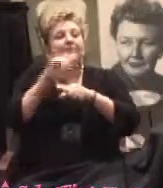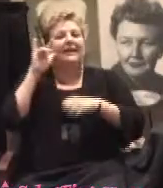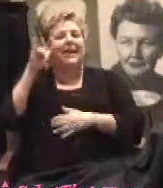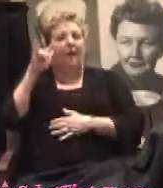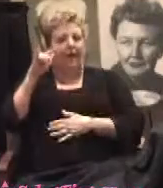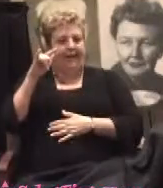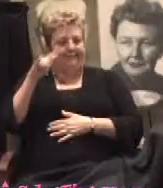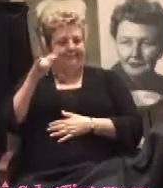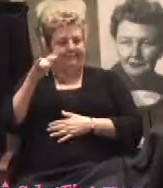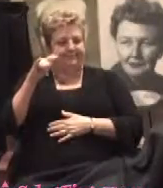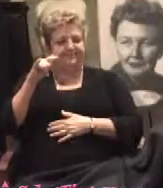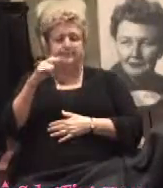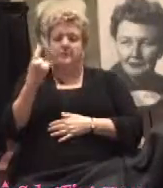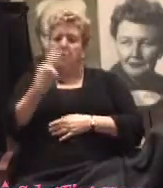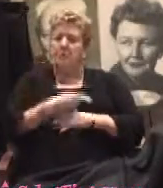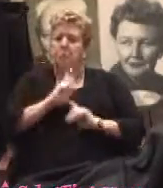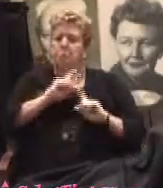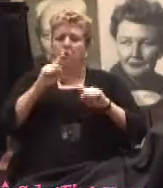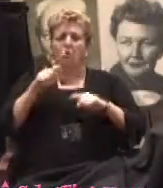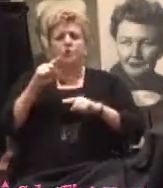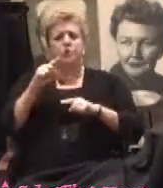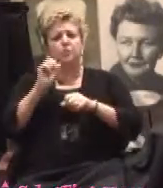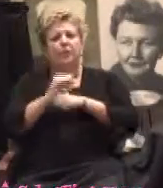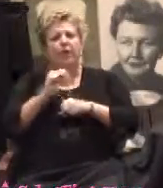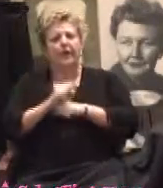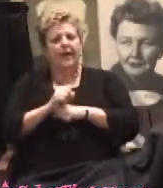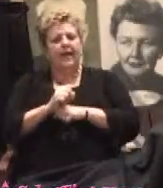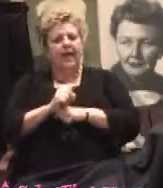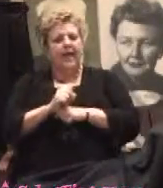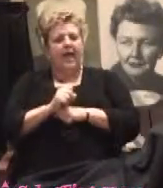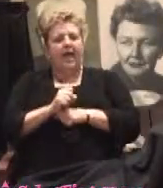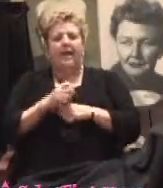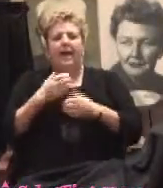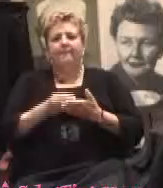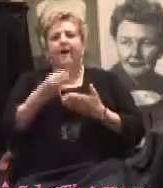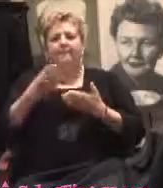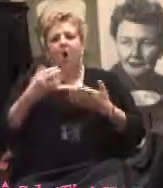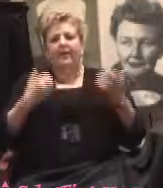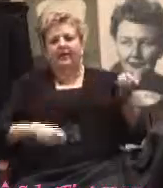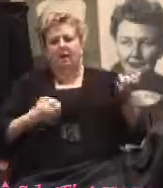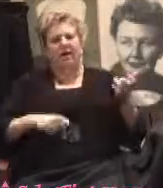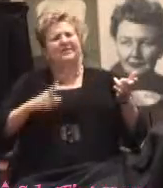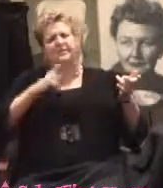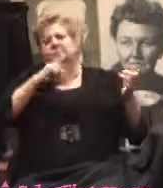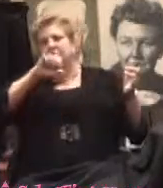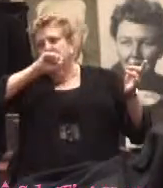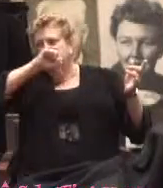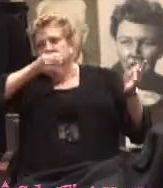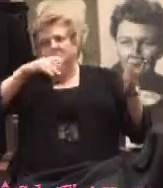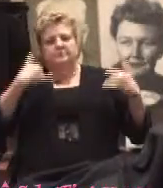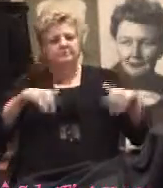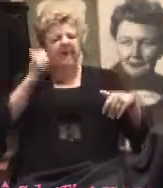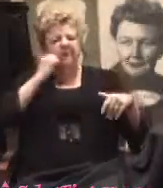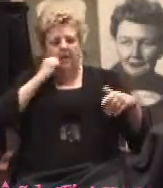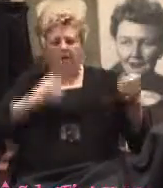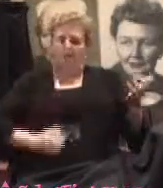was going to work one day and I bought a guitar. Guitar playing is my passion. I love playing guitar. I play guitar every day. I have